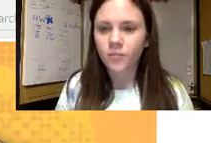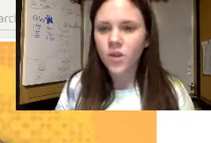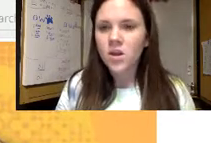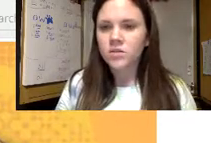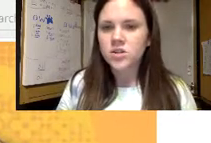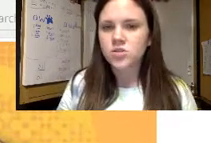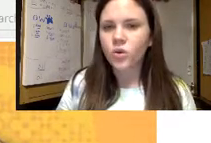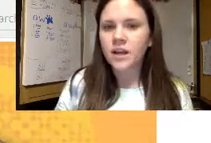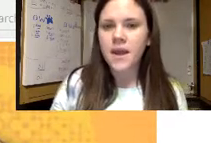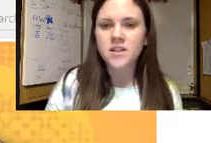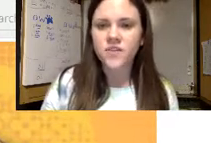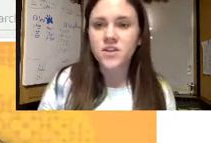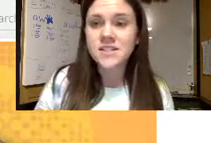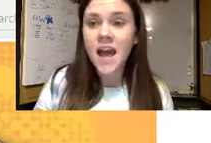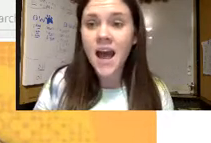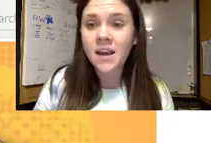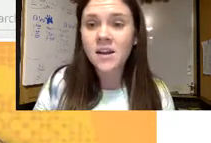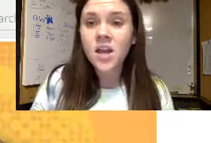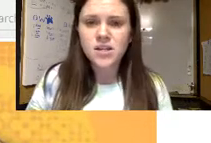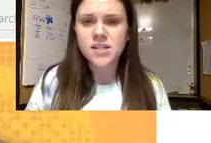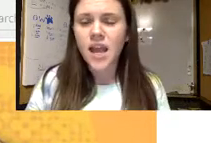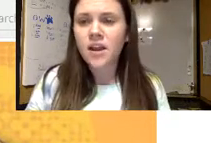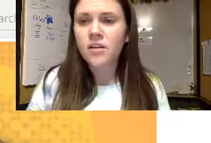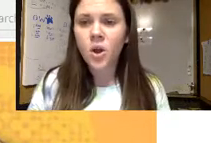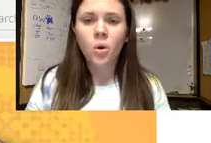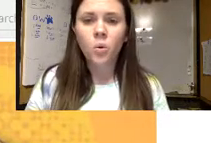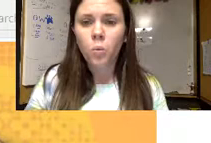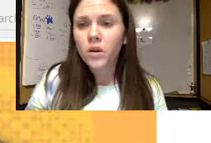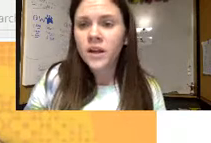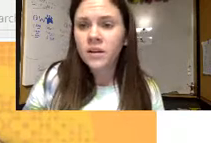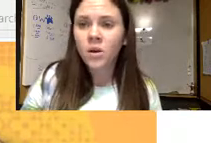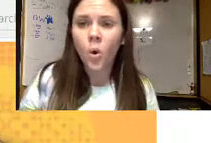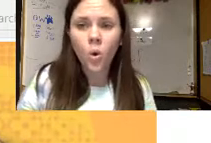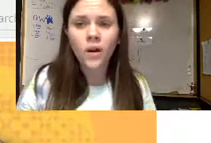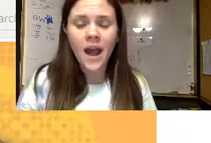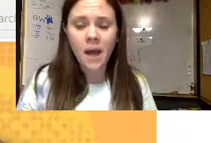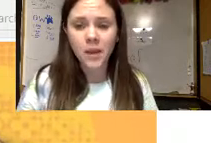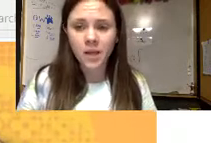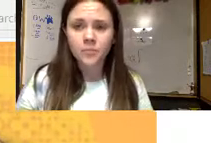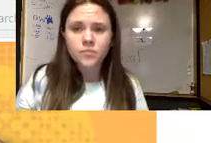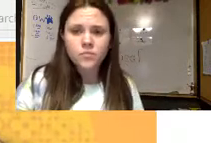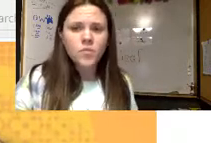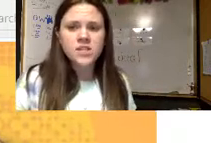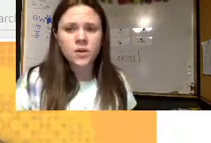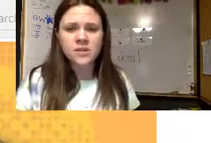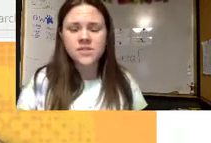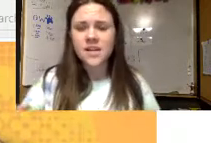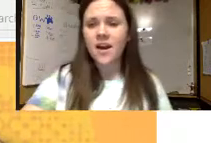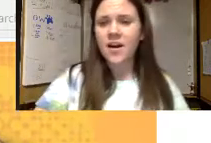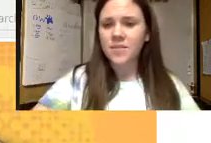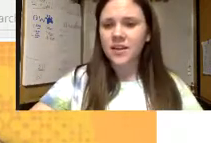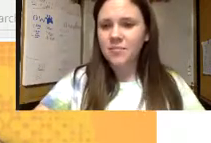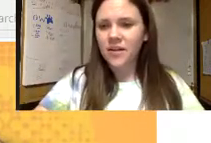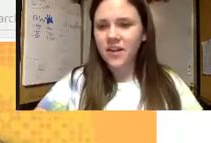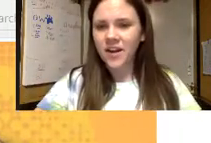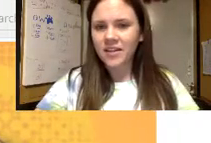story. The story can make us feel sad, scared, worried, or happy. So can you see